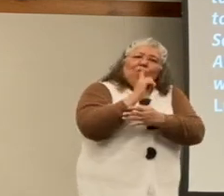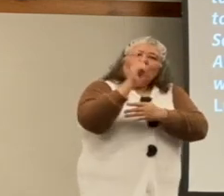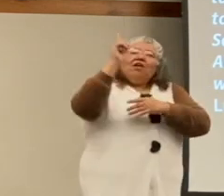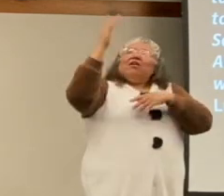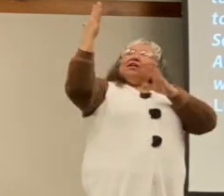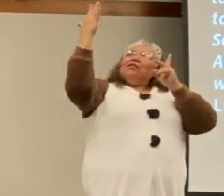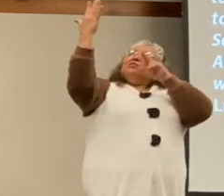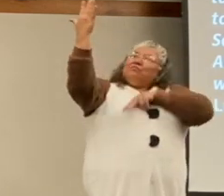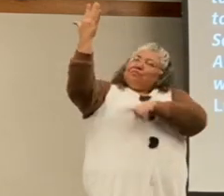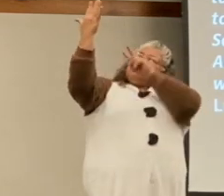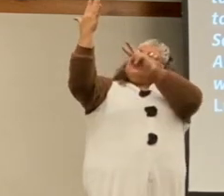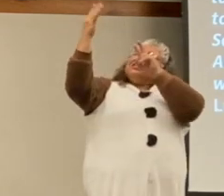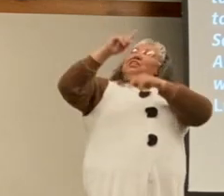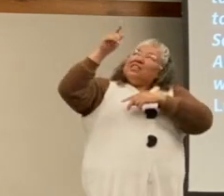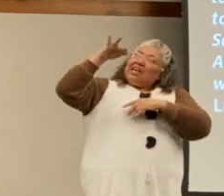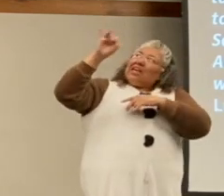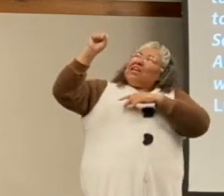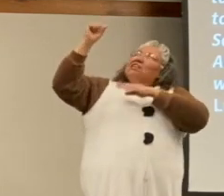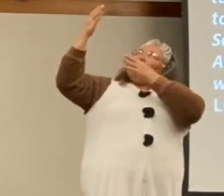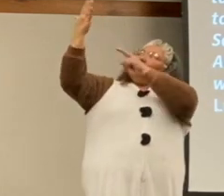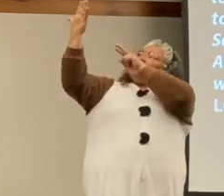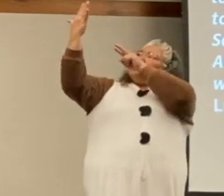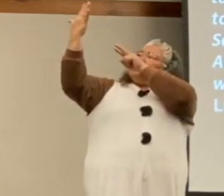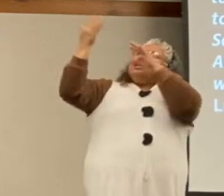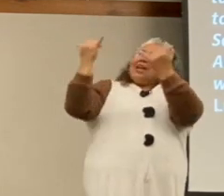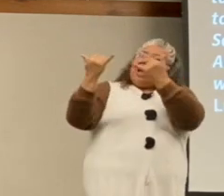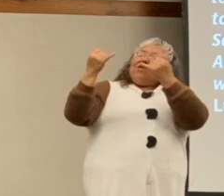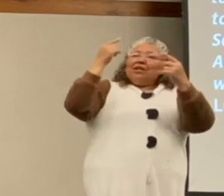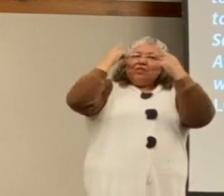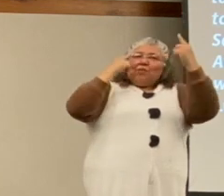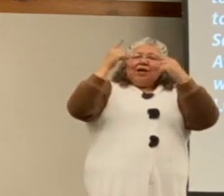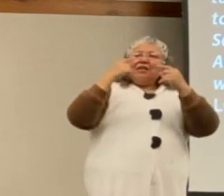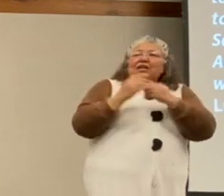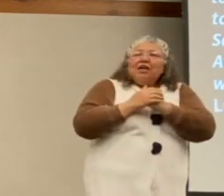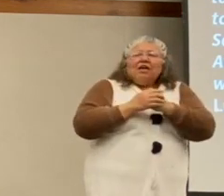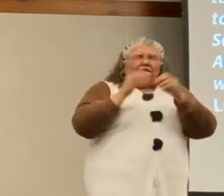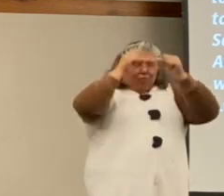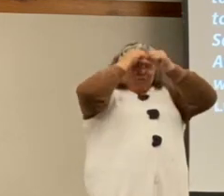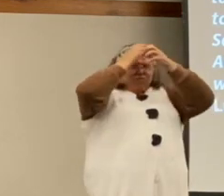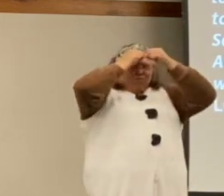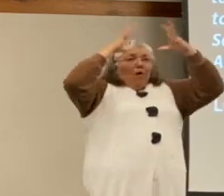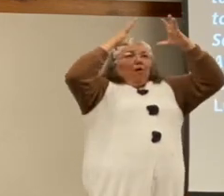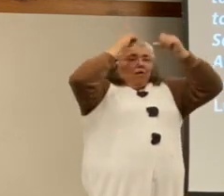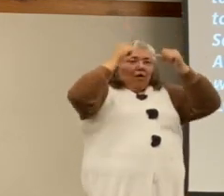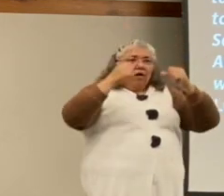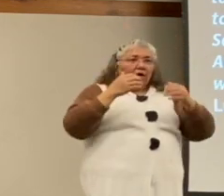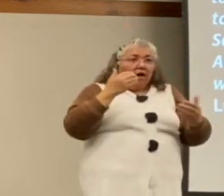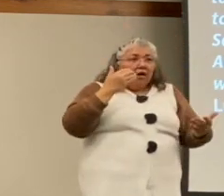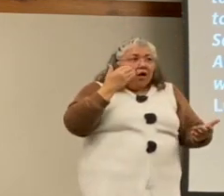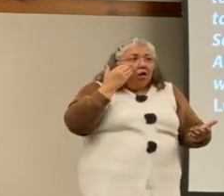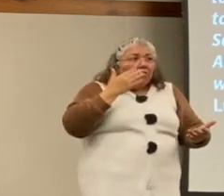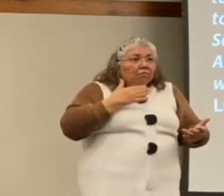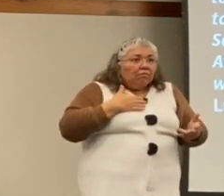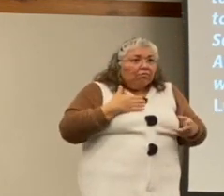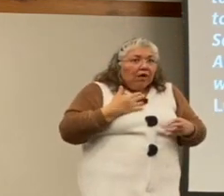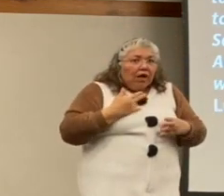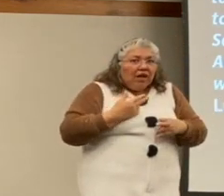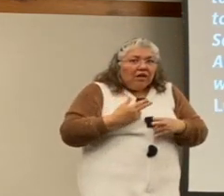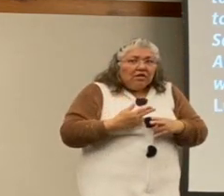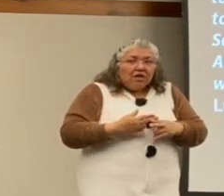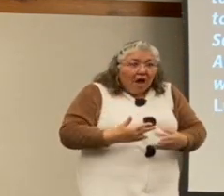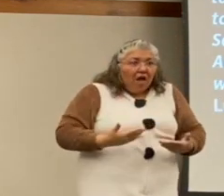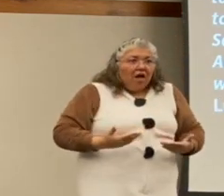at and he says, Zacchaeus, listen. In his mind, Zacchaeus was born. He says, he knows my name.